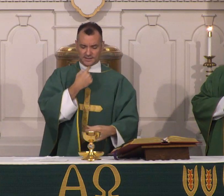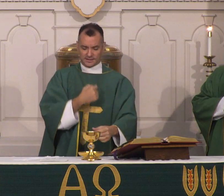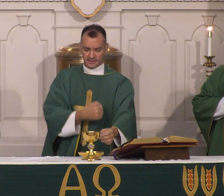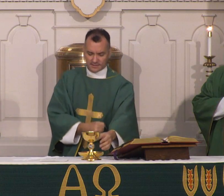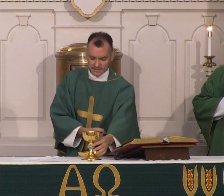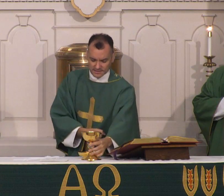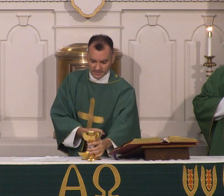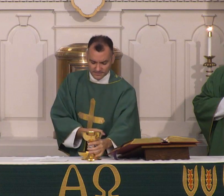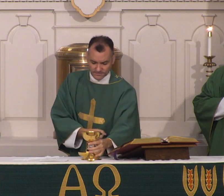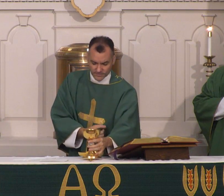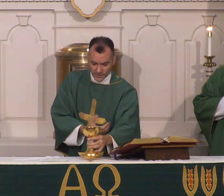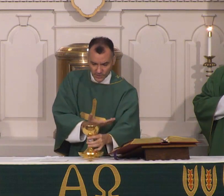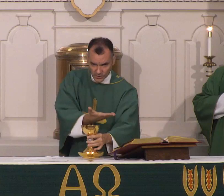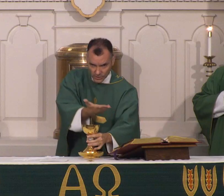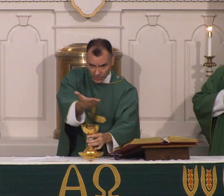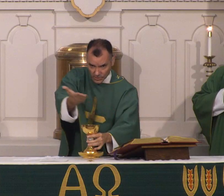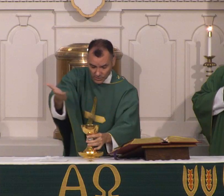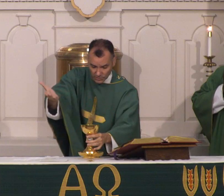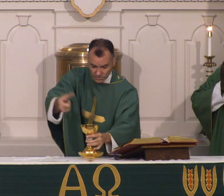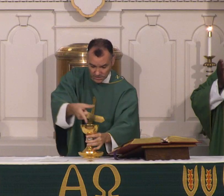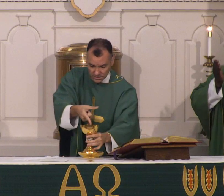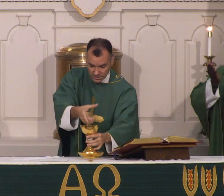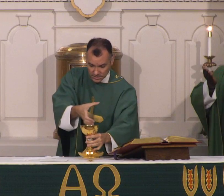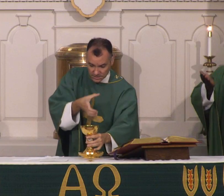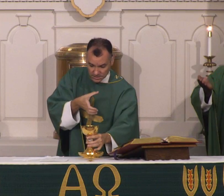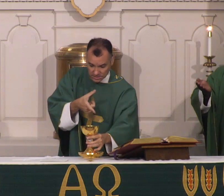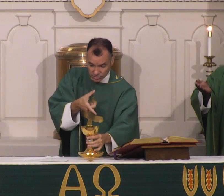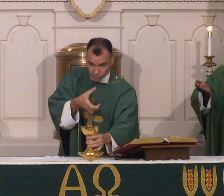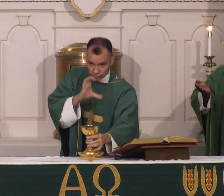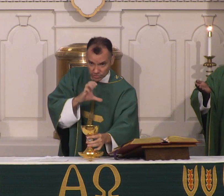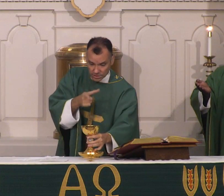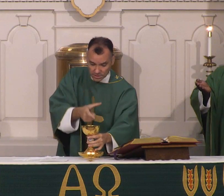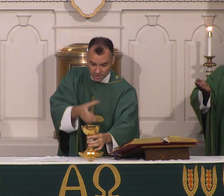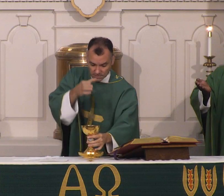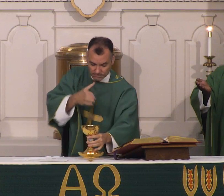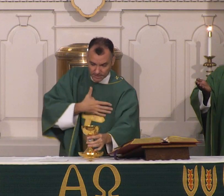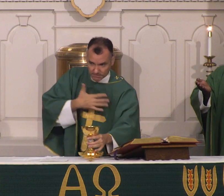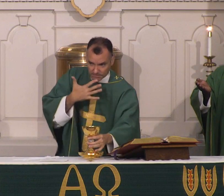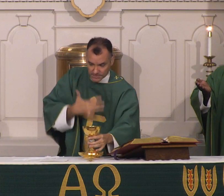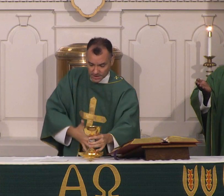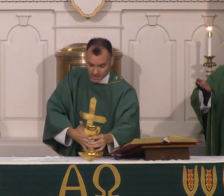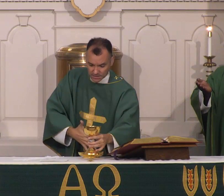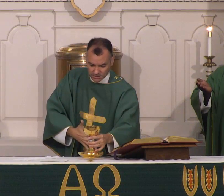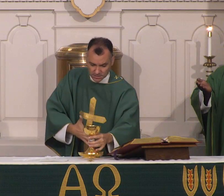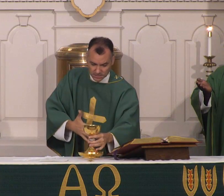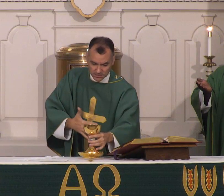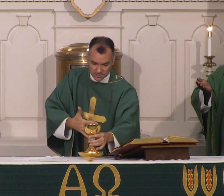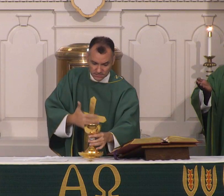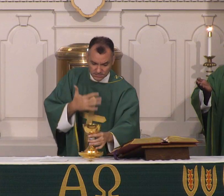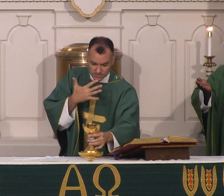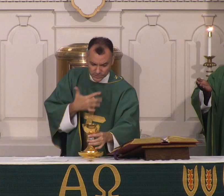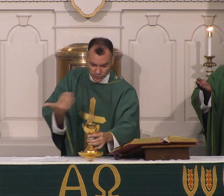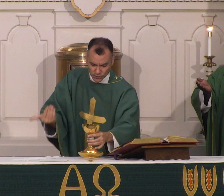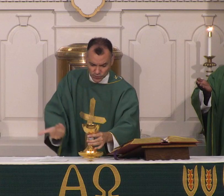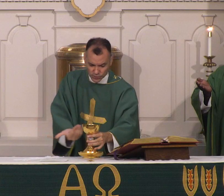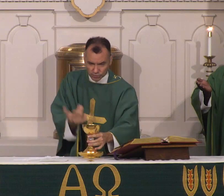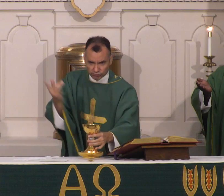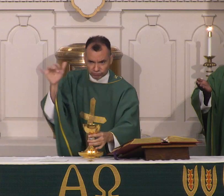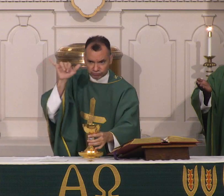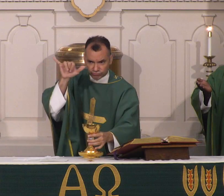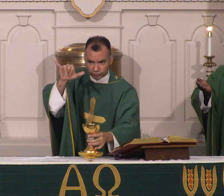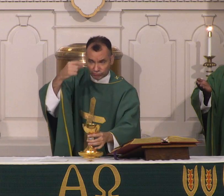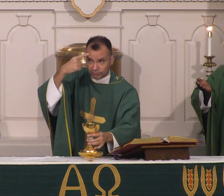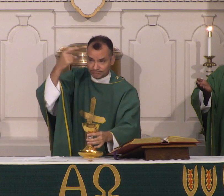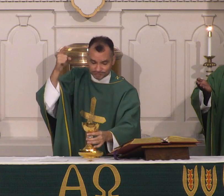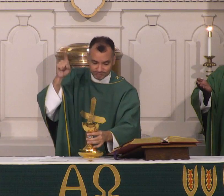disciples, saying, "Take this, all of you, and drink from it. For this is a chalice of my blood,